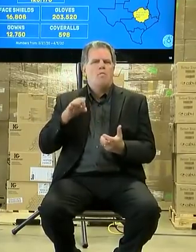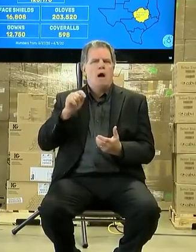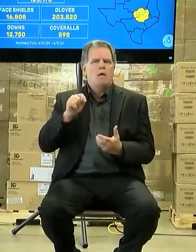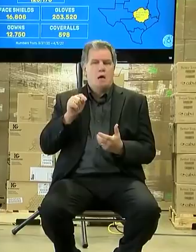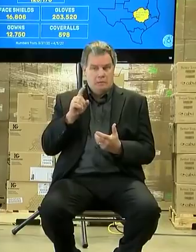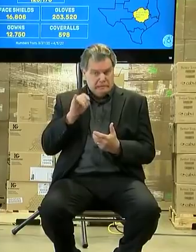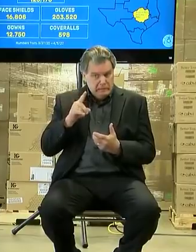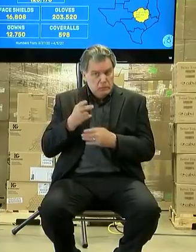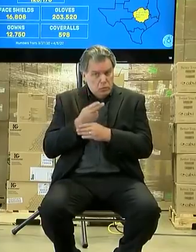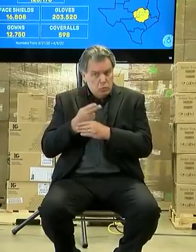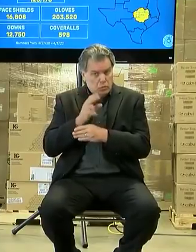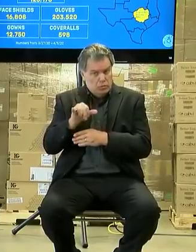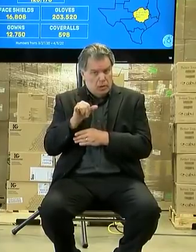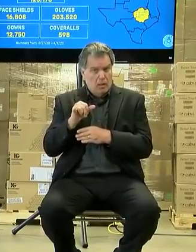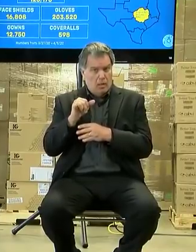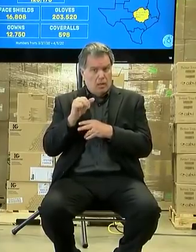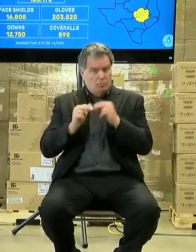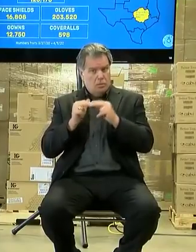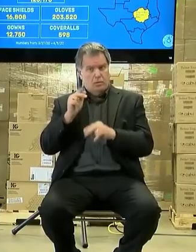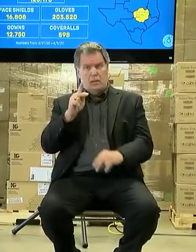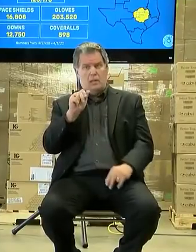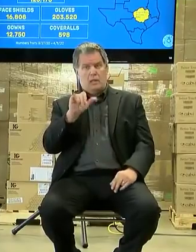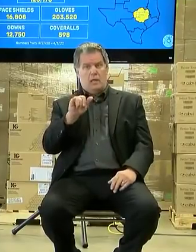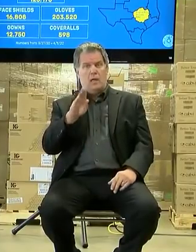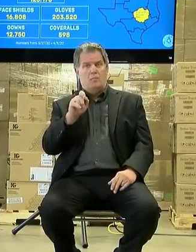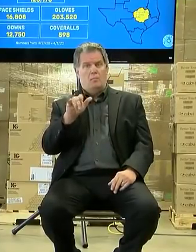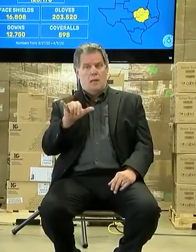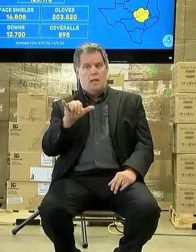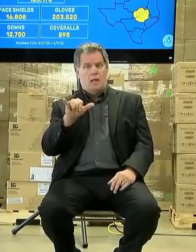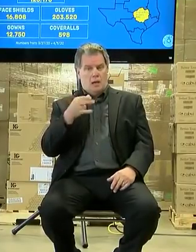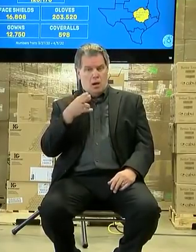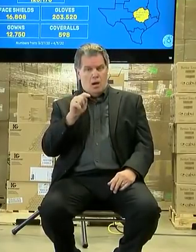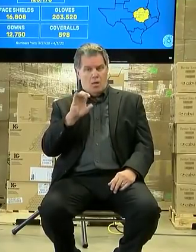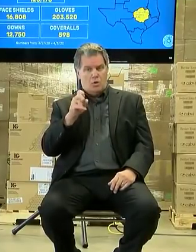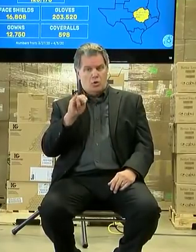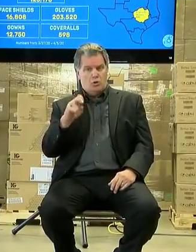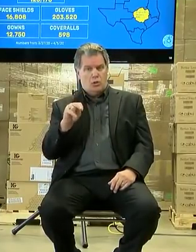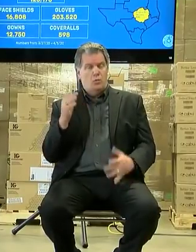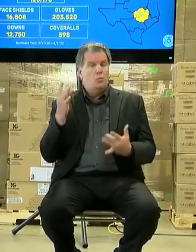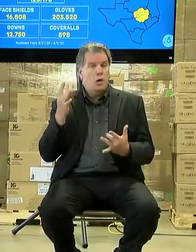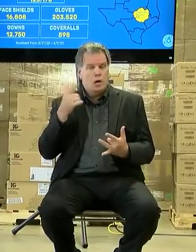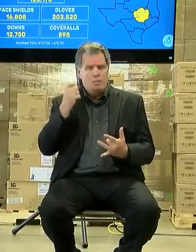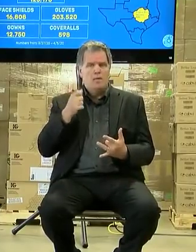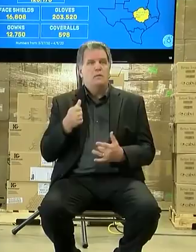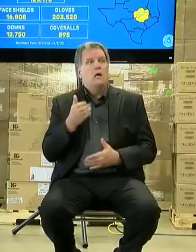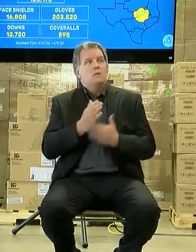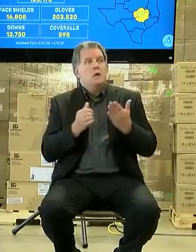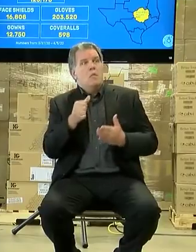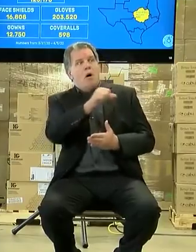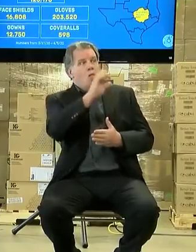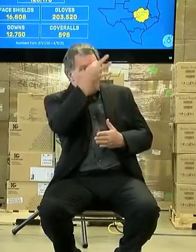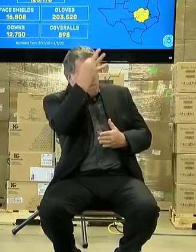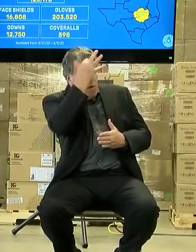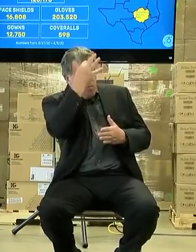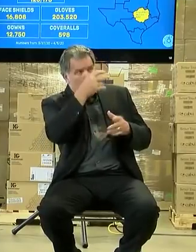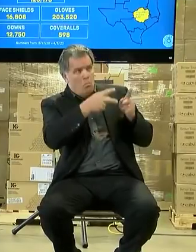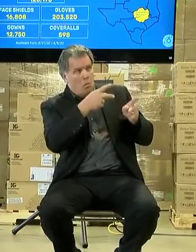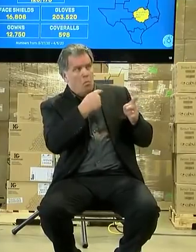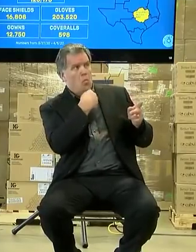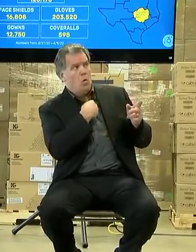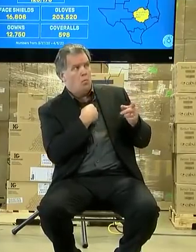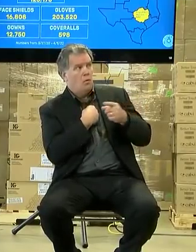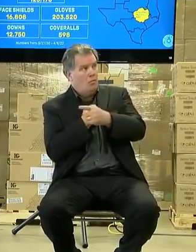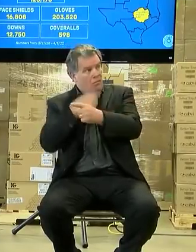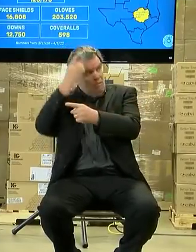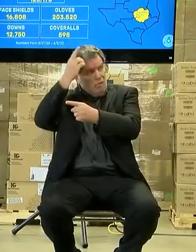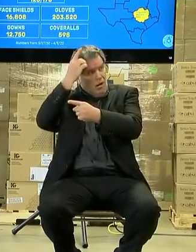use the K. Bailey Hutchinson Center, because other federal officials told me that if Dallas County is not going to use that, the